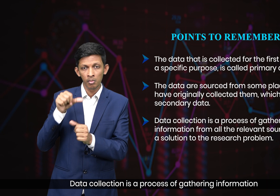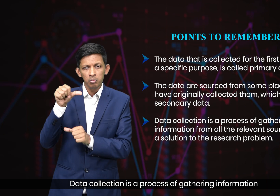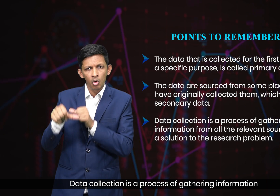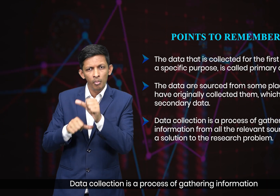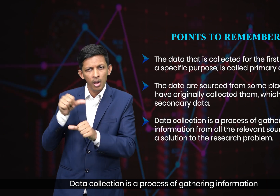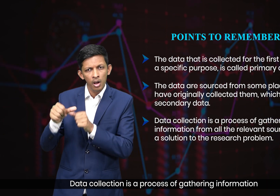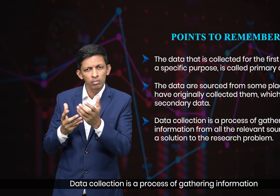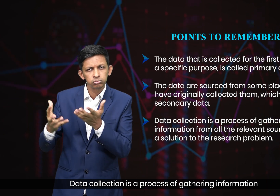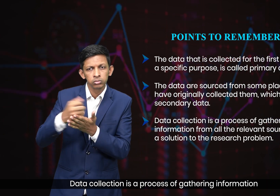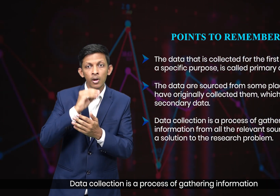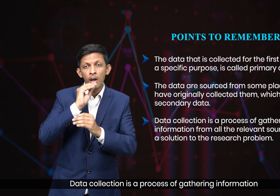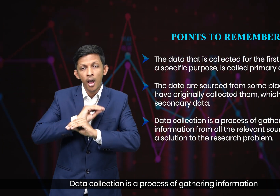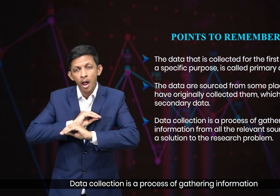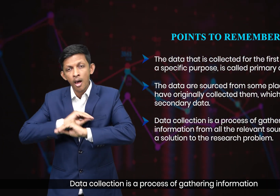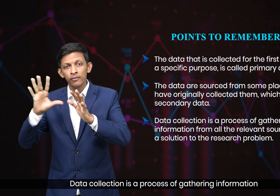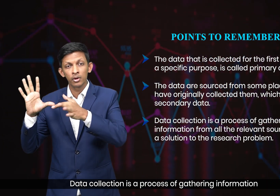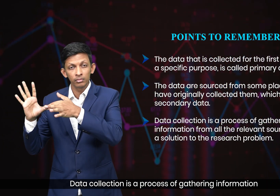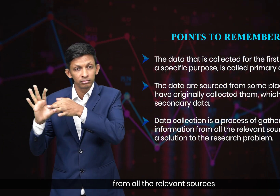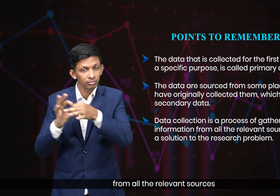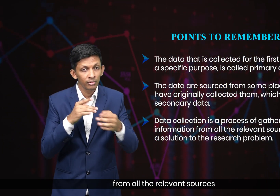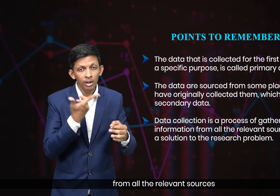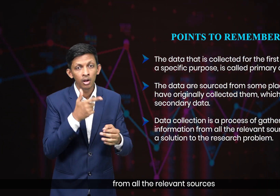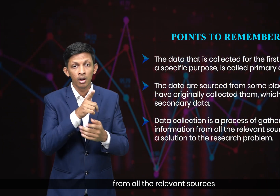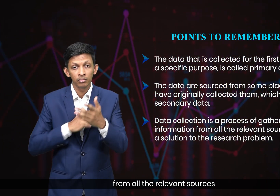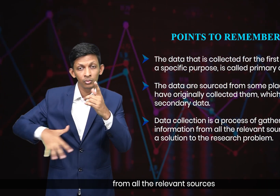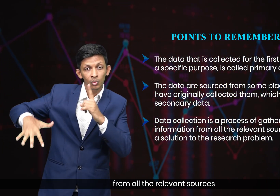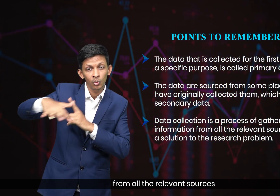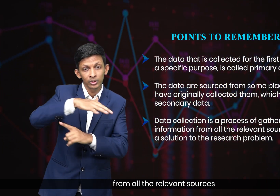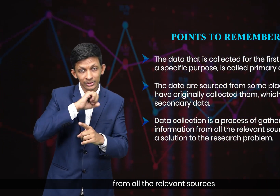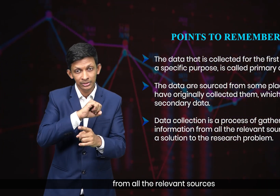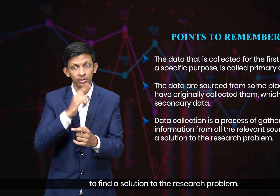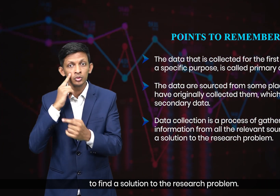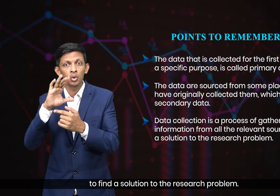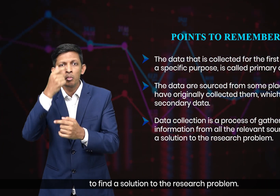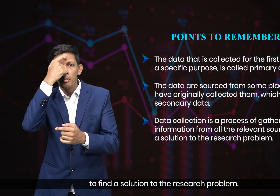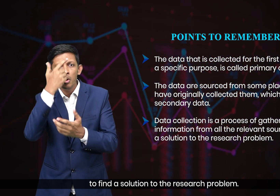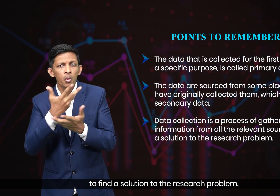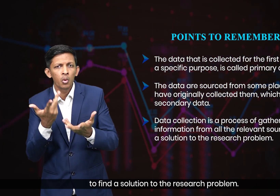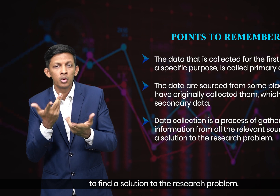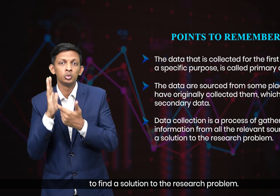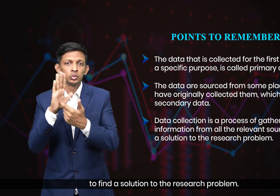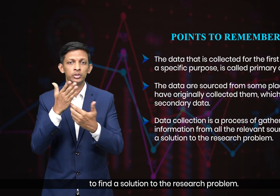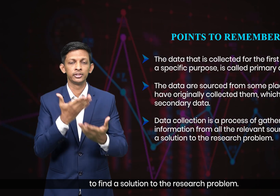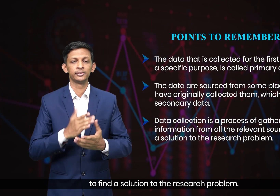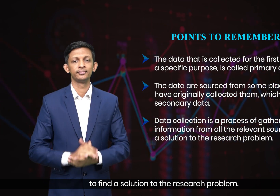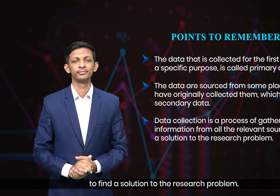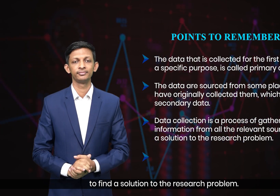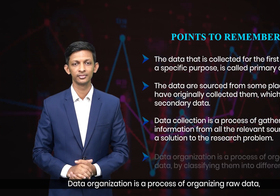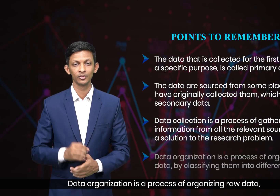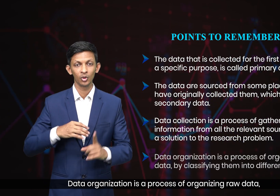a process of gathering information from all the relevant sources to find a solution to the research problem.